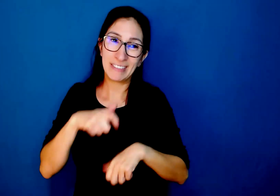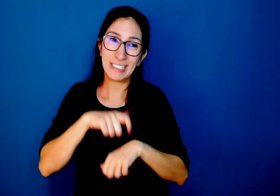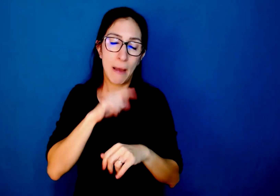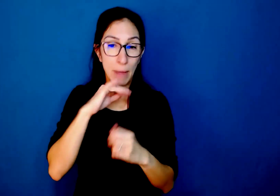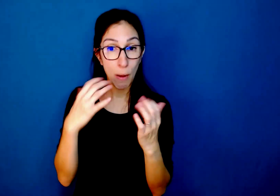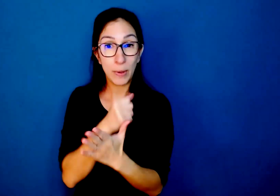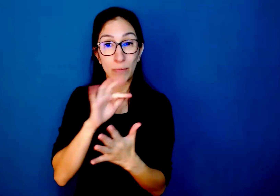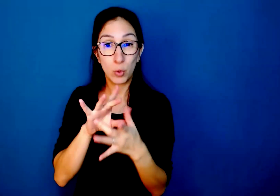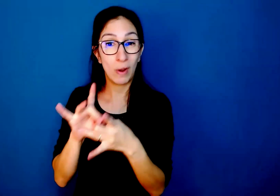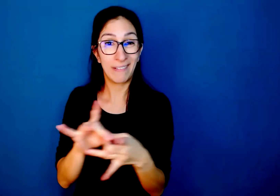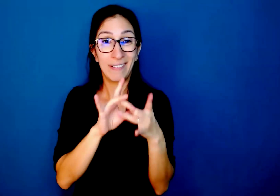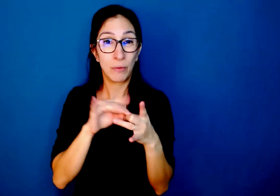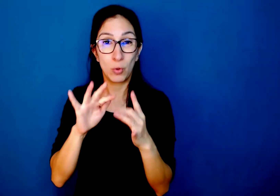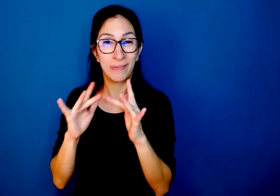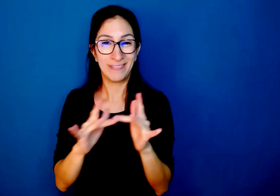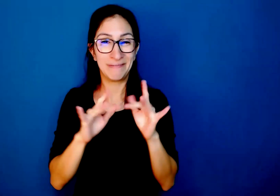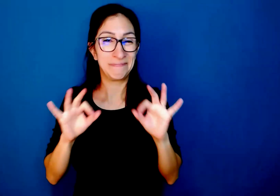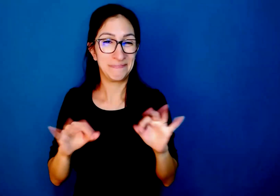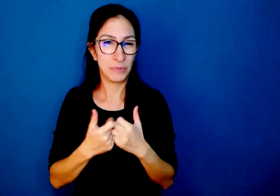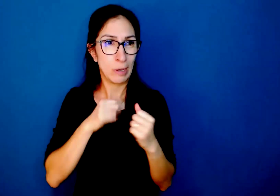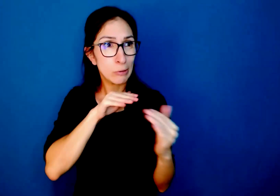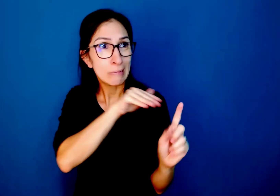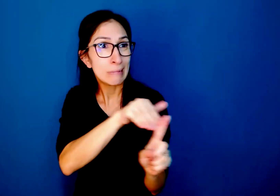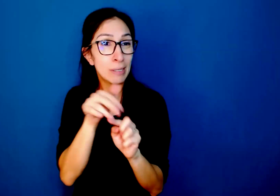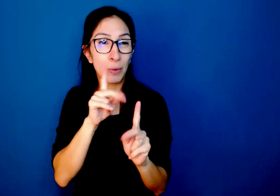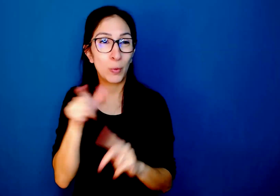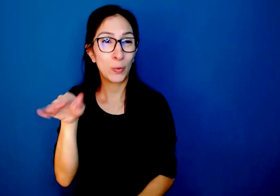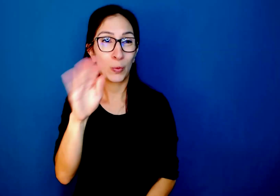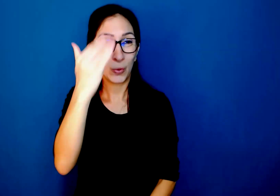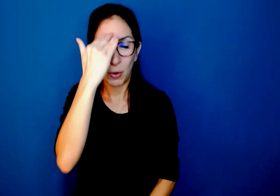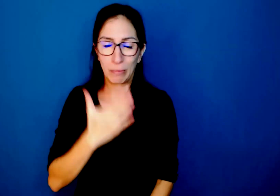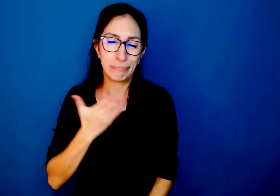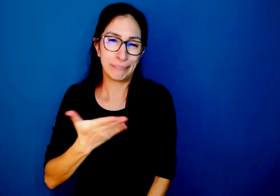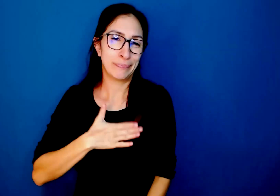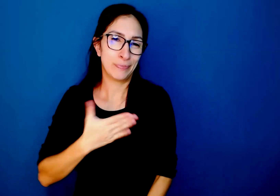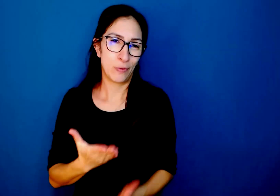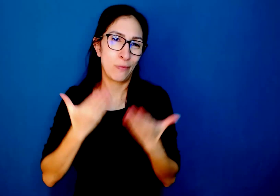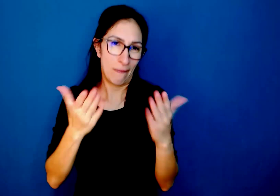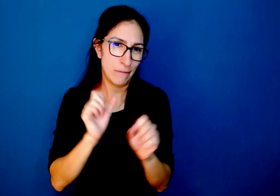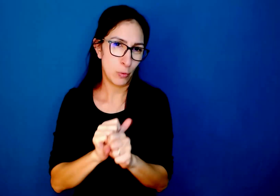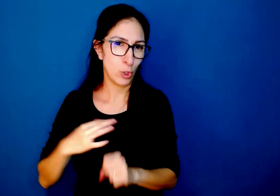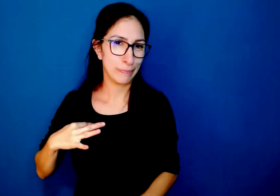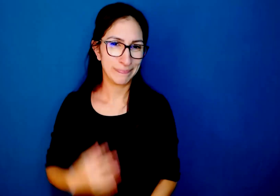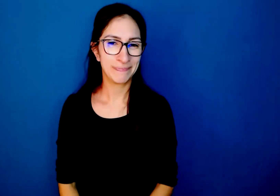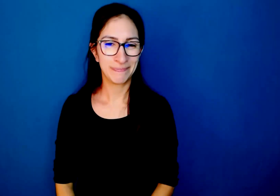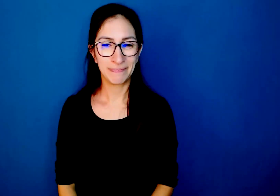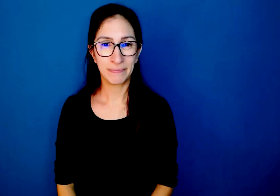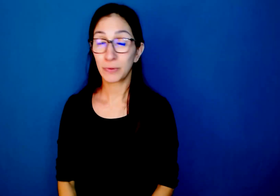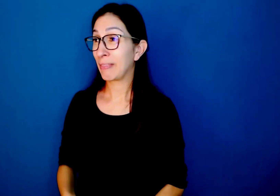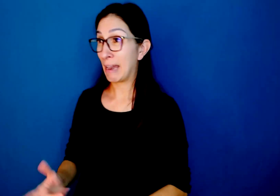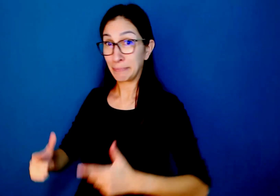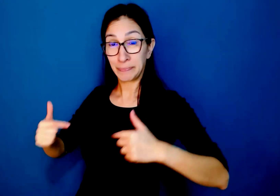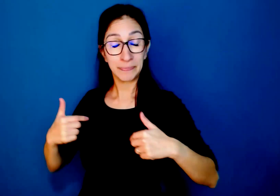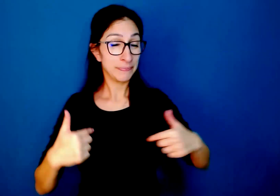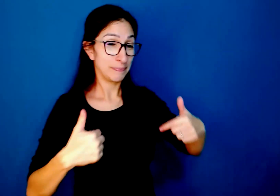time. Okay. And I actually have a question, and then hopefully we can get to one more